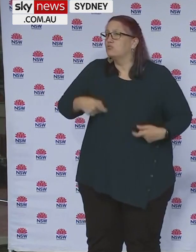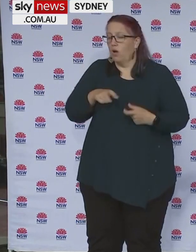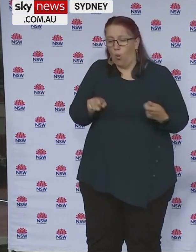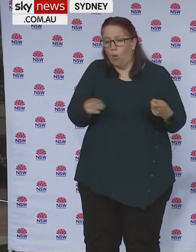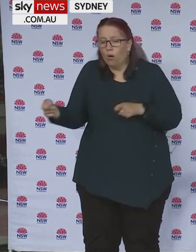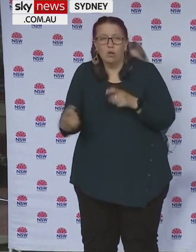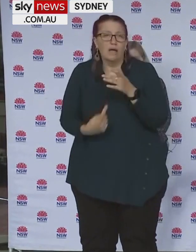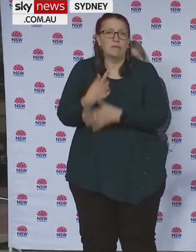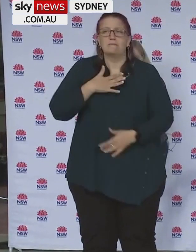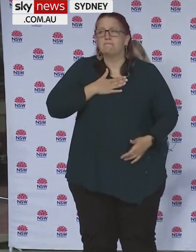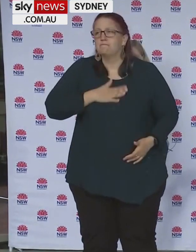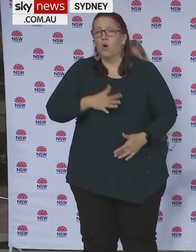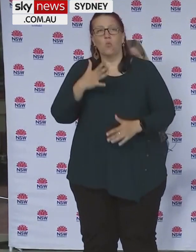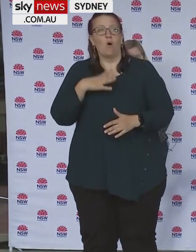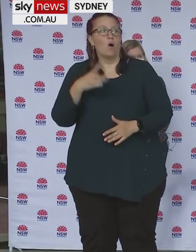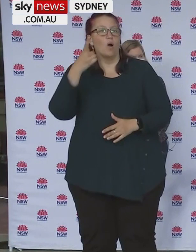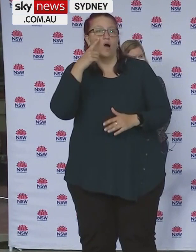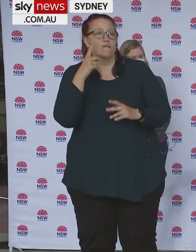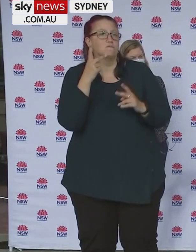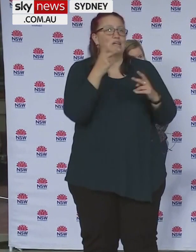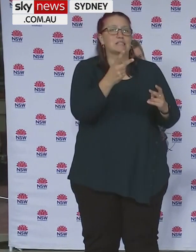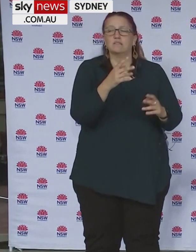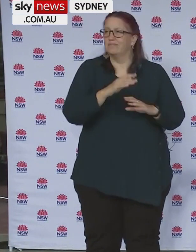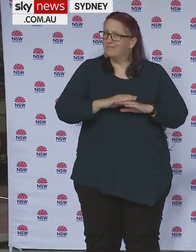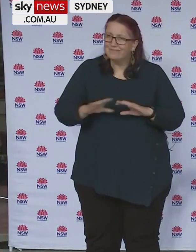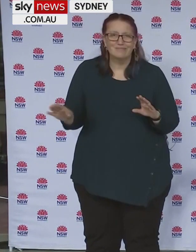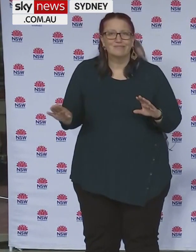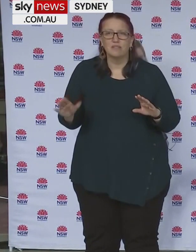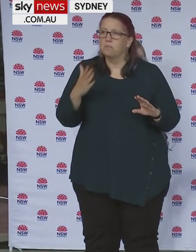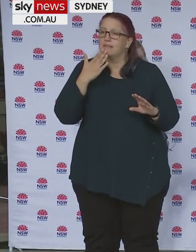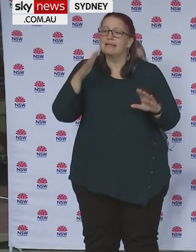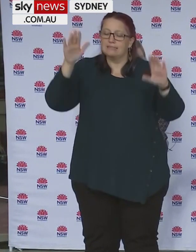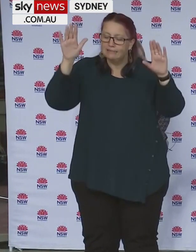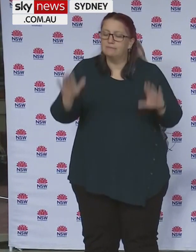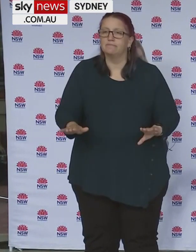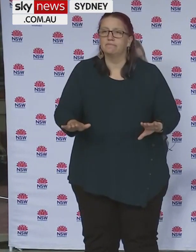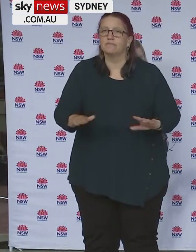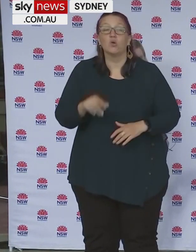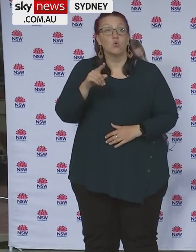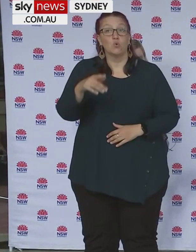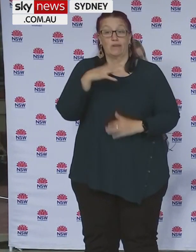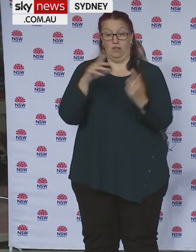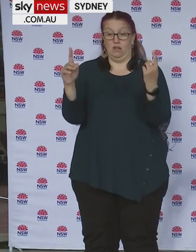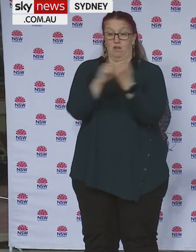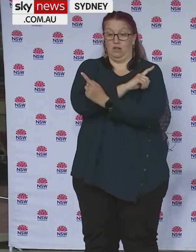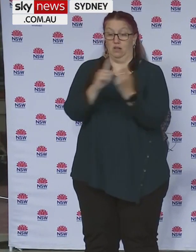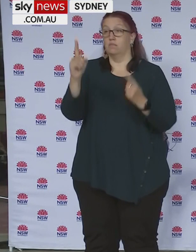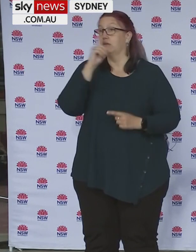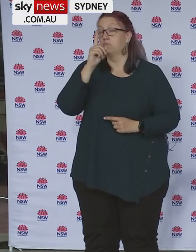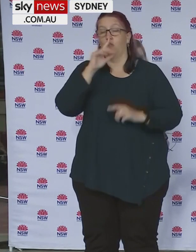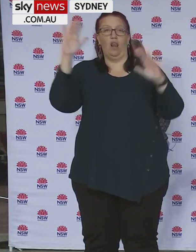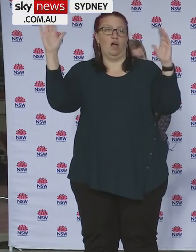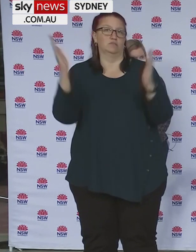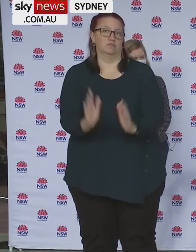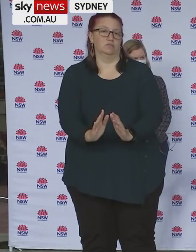us have to minimise our interaction with others, as difficult as that is, to make sure that the lockdown is successful. We